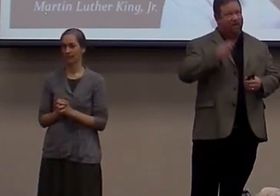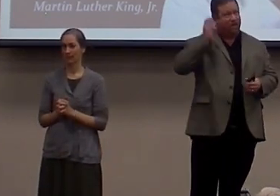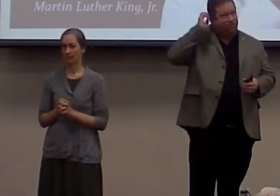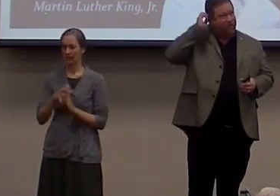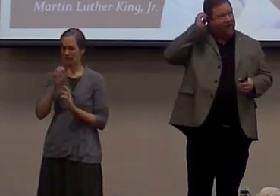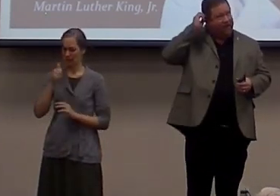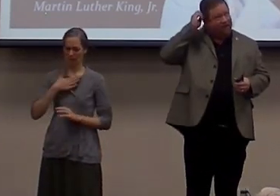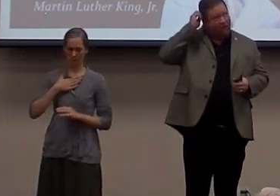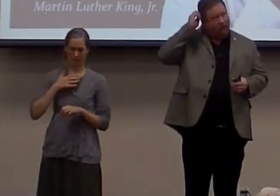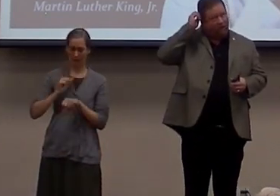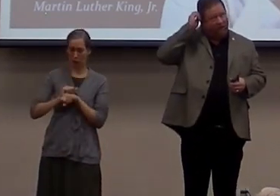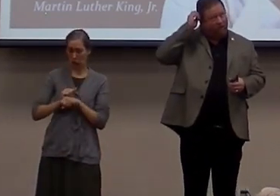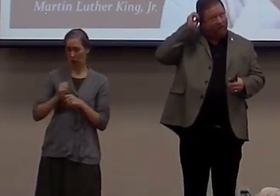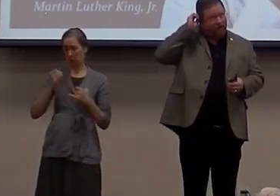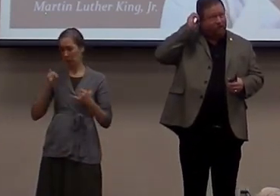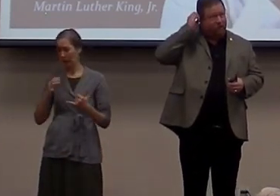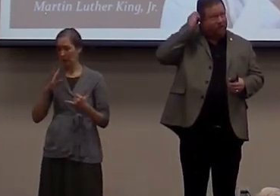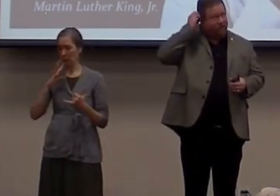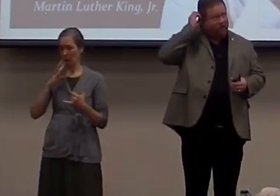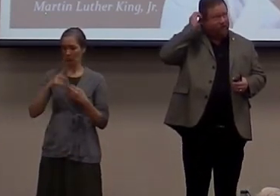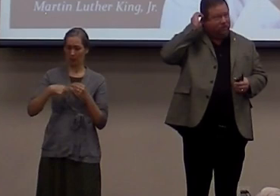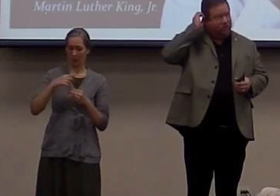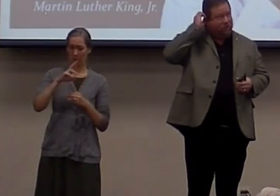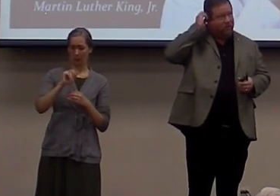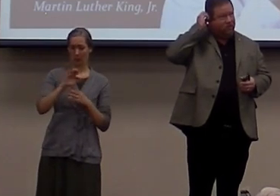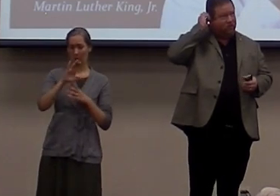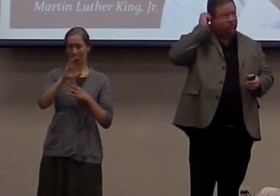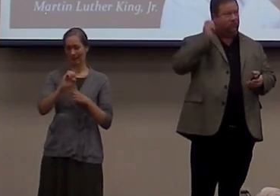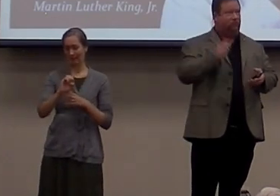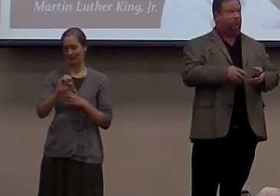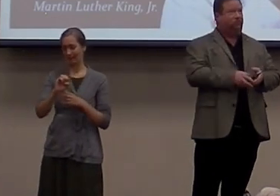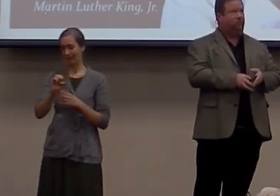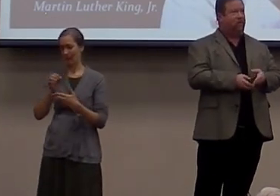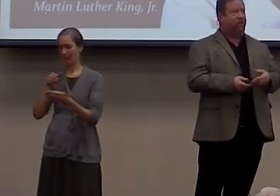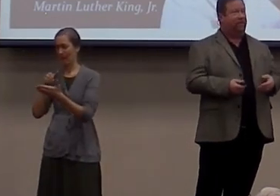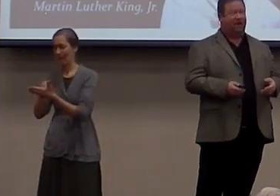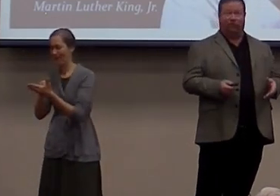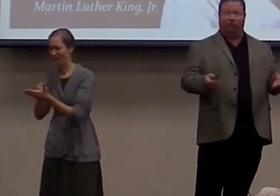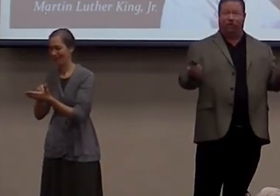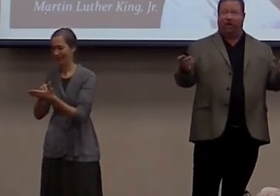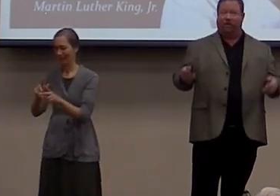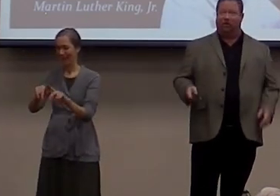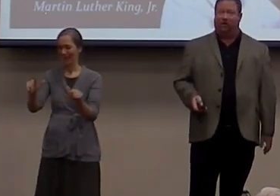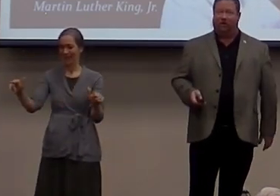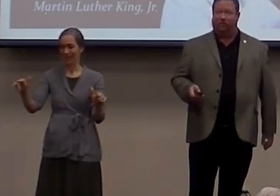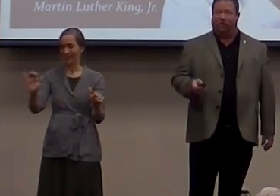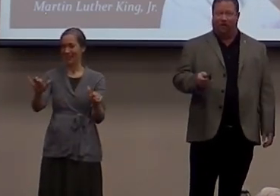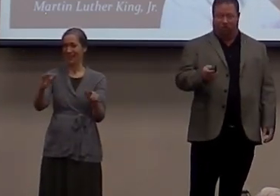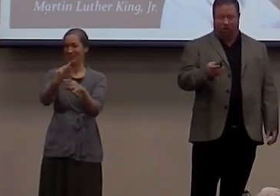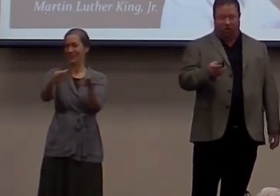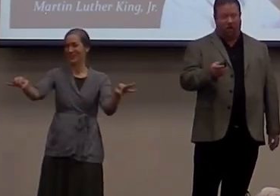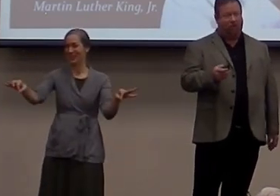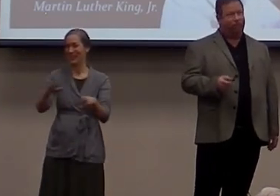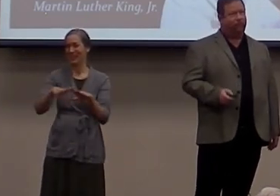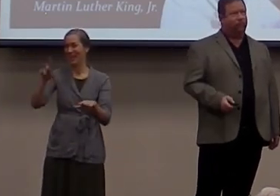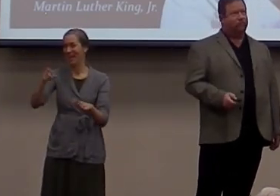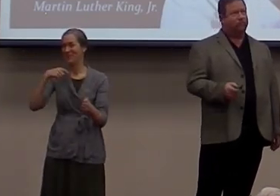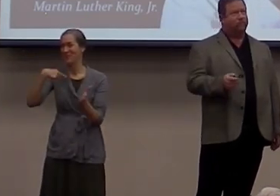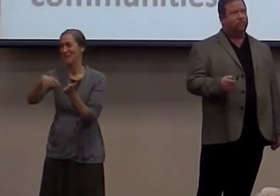It's not my job today to talk about race and prejudice and those things. That's for free. You didn't have to pay for that part at